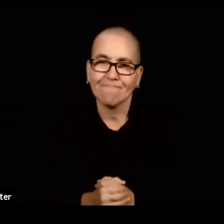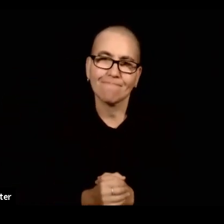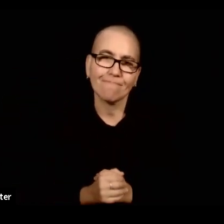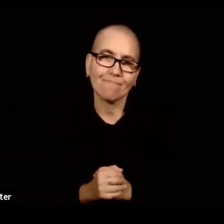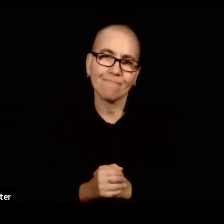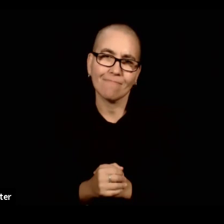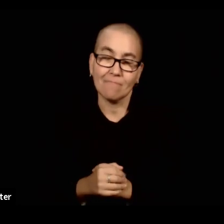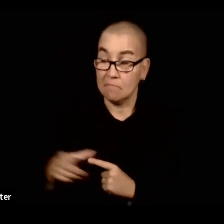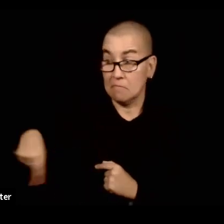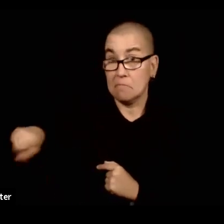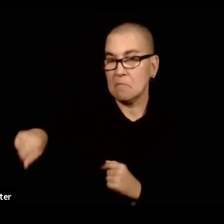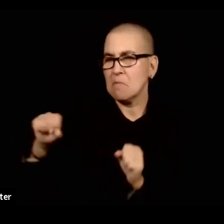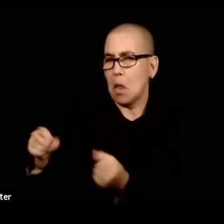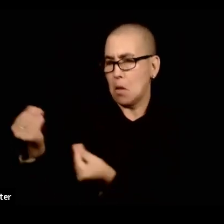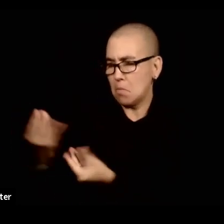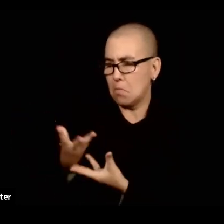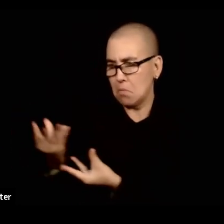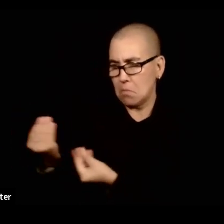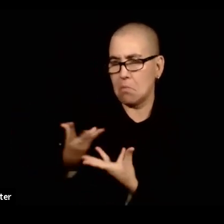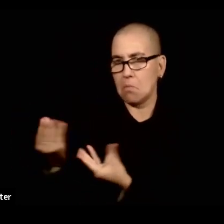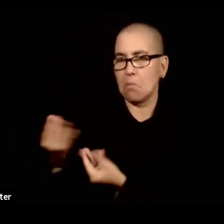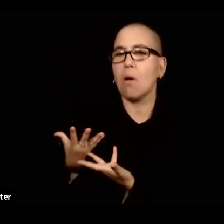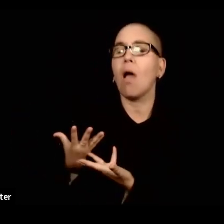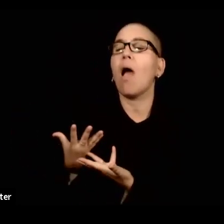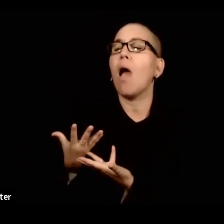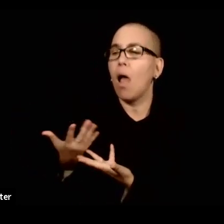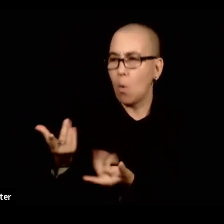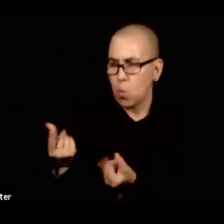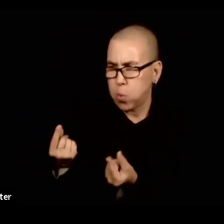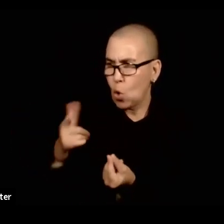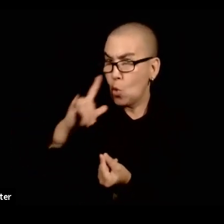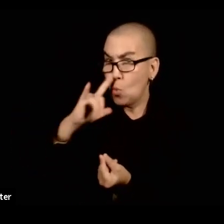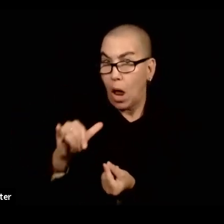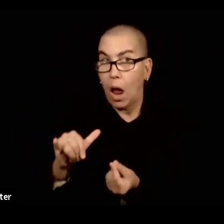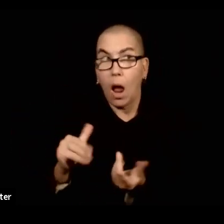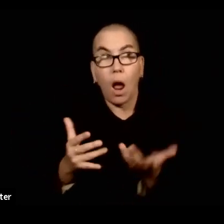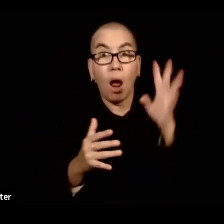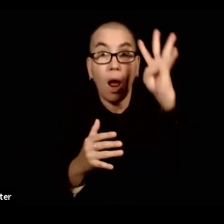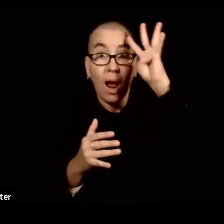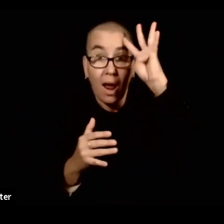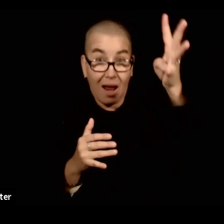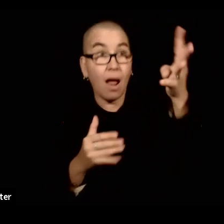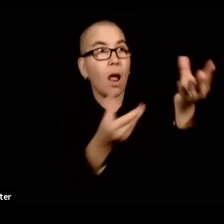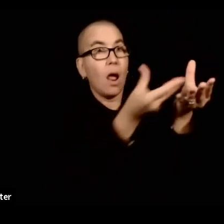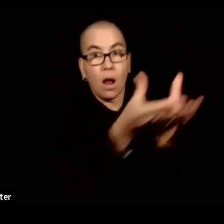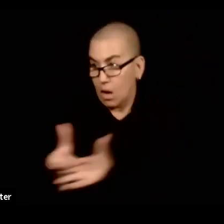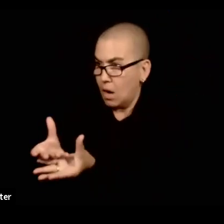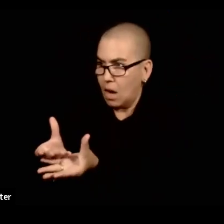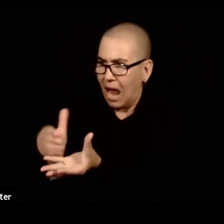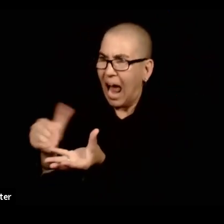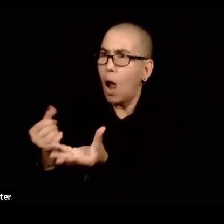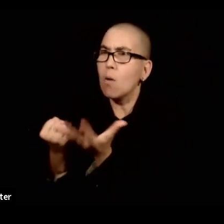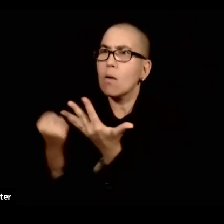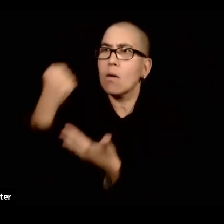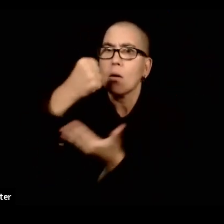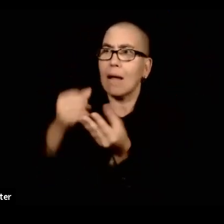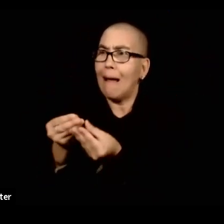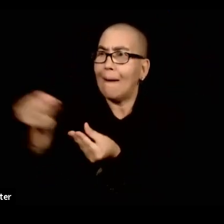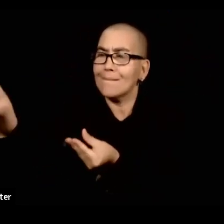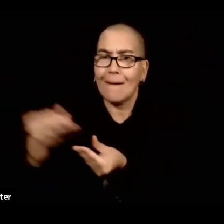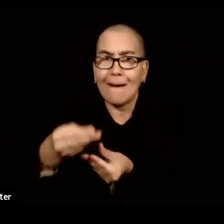what we know about resource allocation through a kind of a scientific lens as well as an ethical lens. With that general